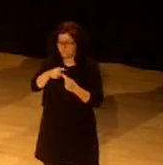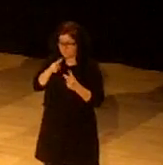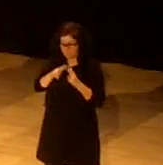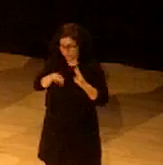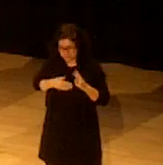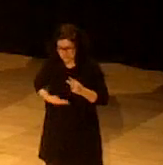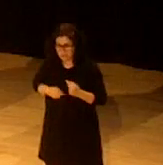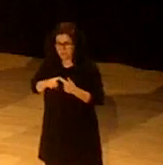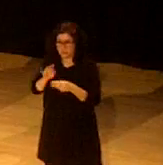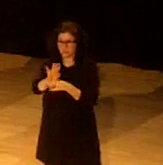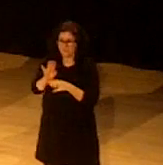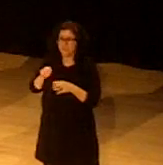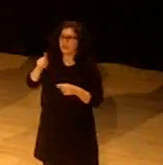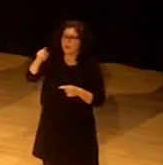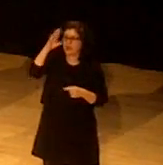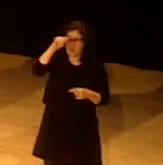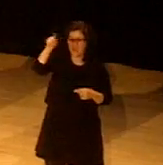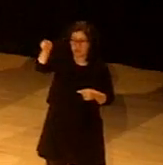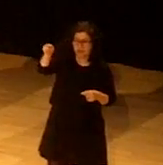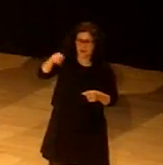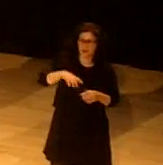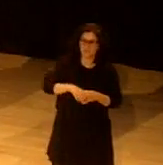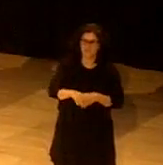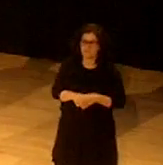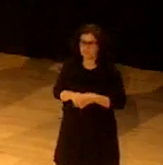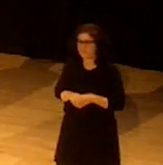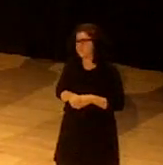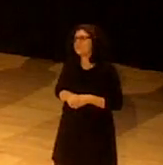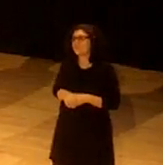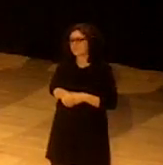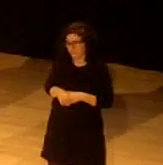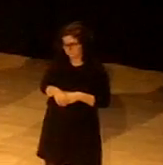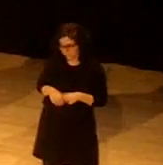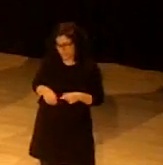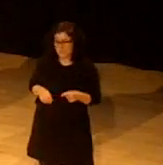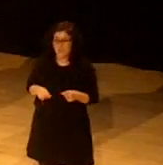talk. it feels like something I've been taught subconsciously.